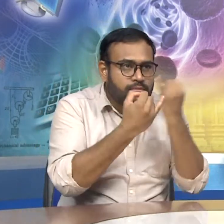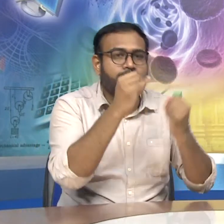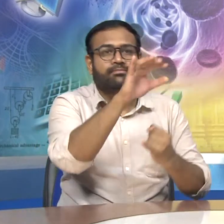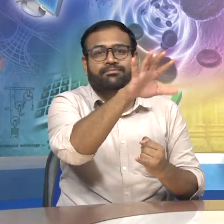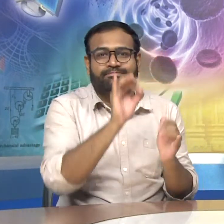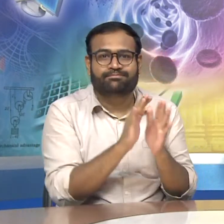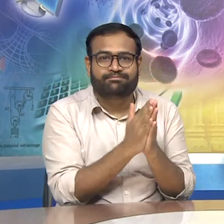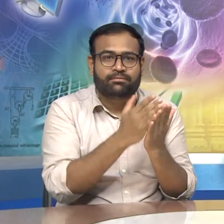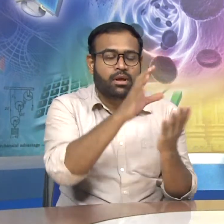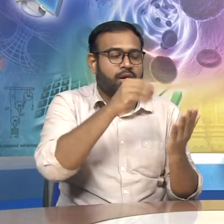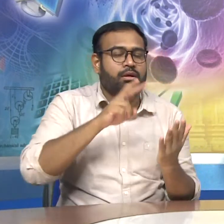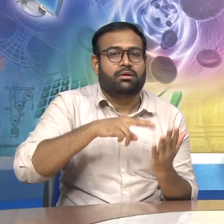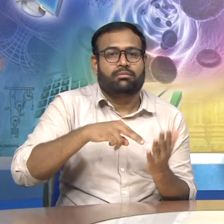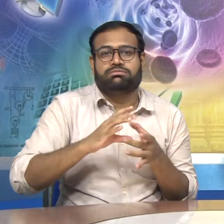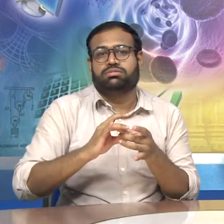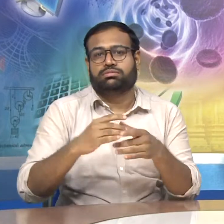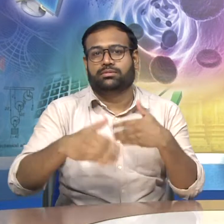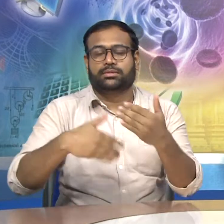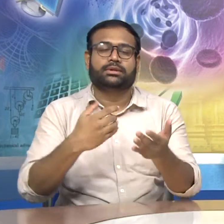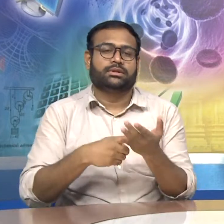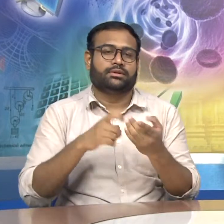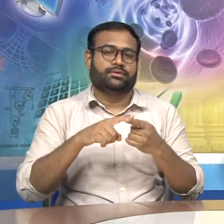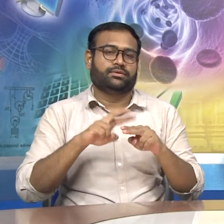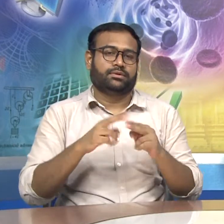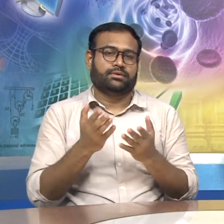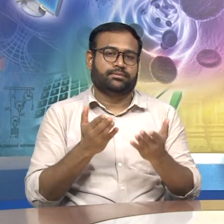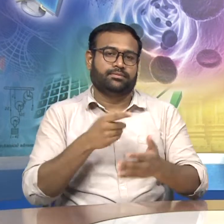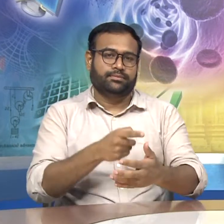documents and ready reference.